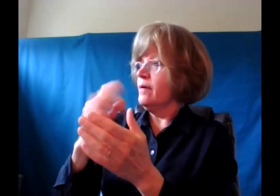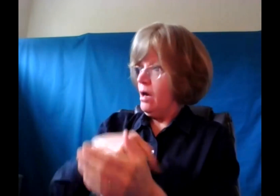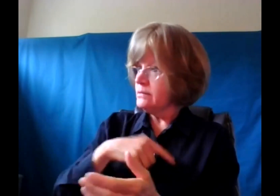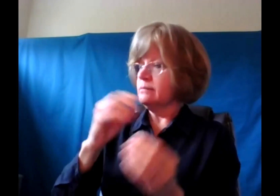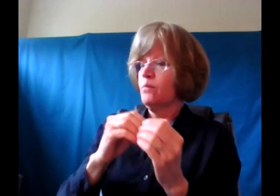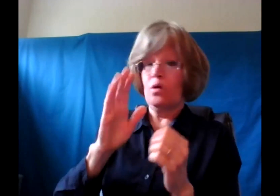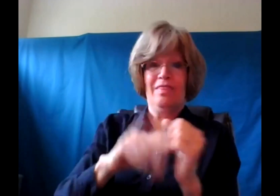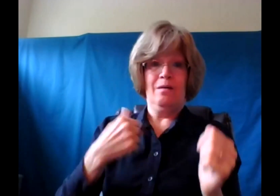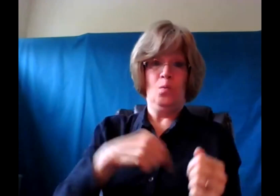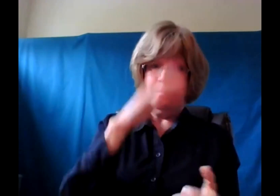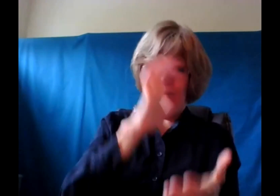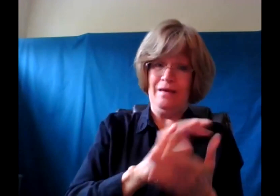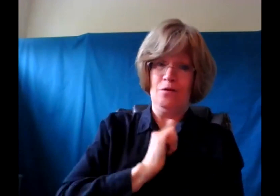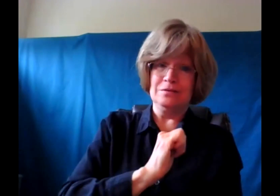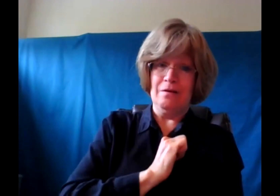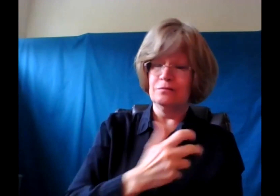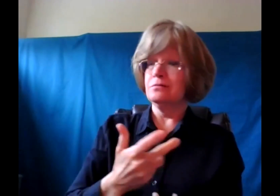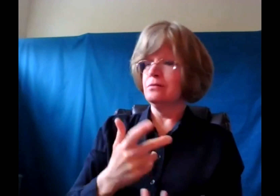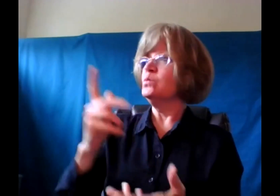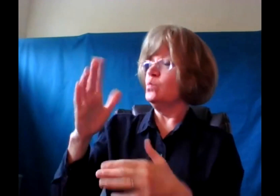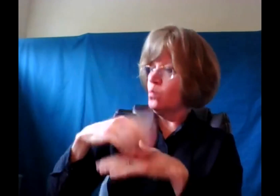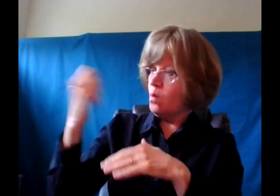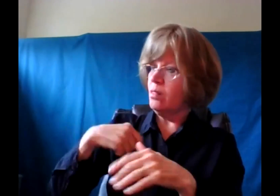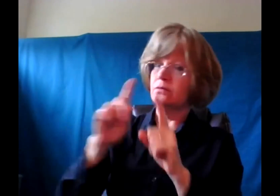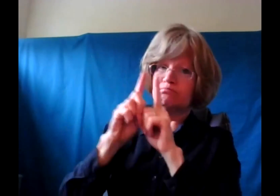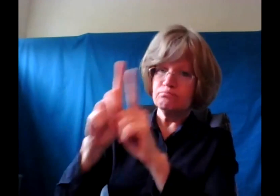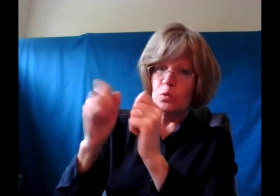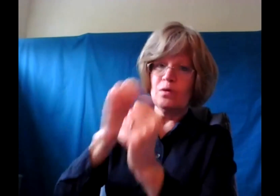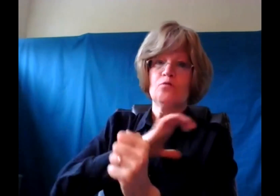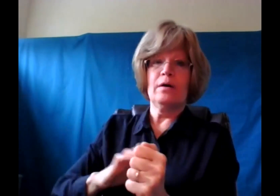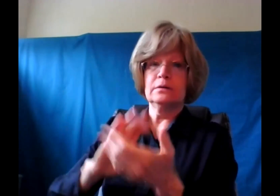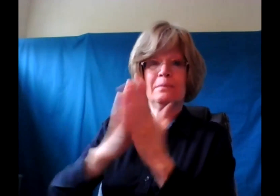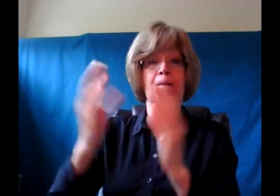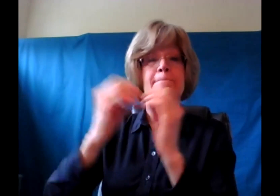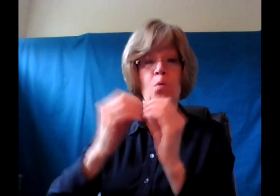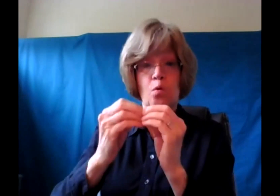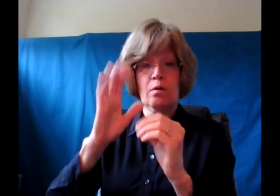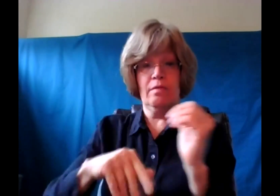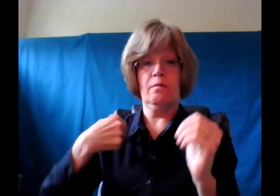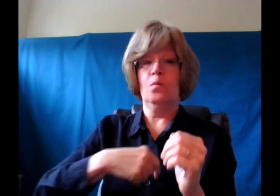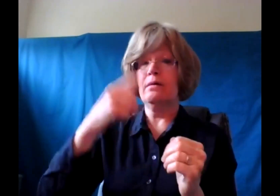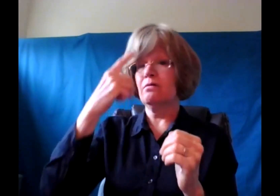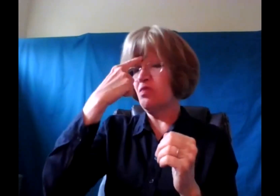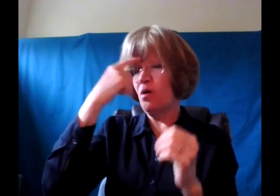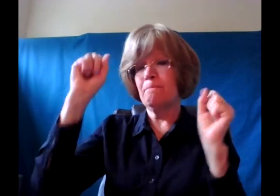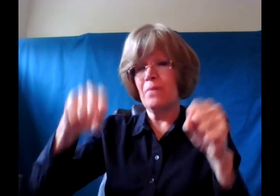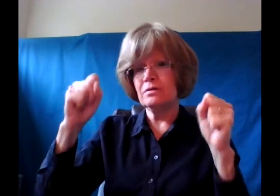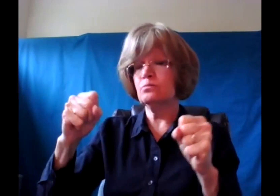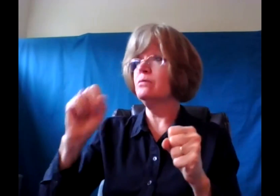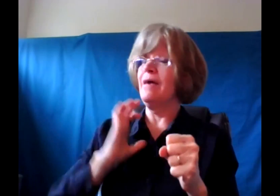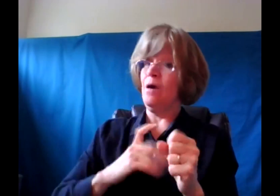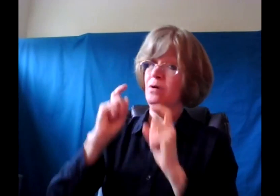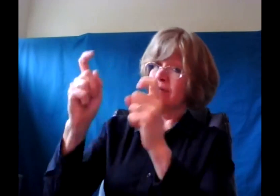in ourselves. You call us to walk with Christ and be more than we ever thought possible. Take our